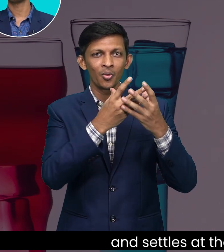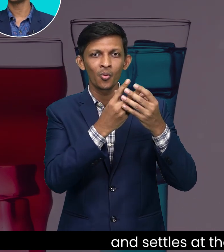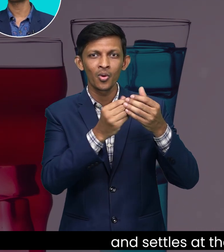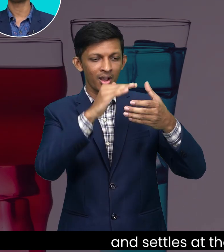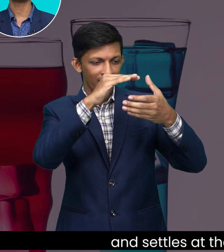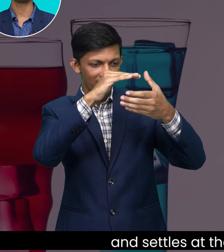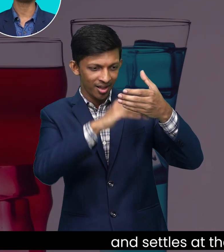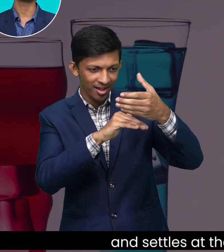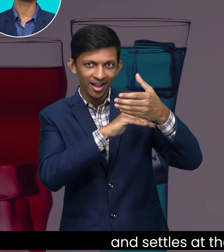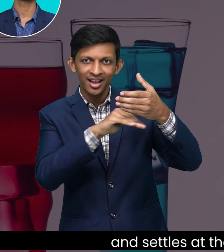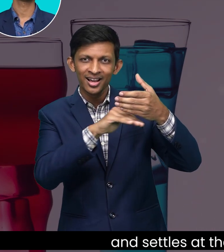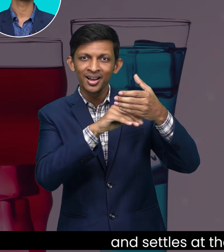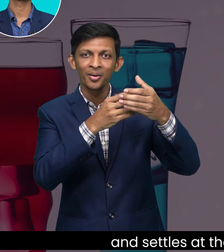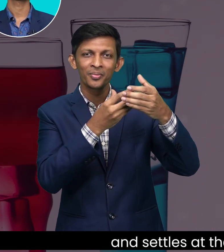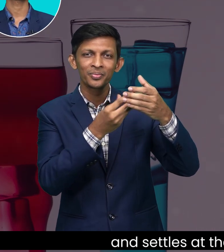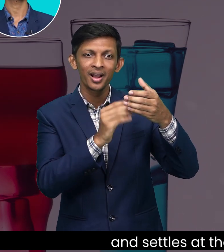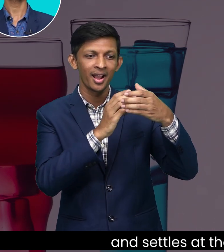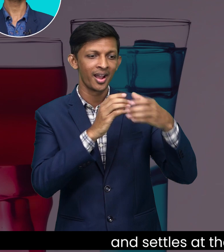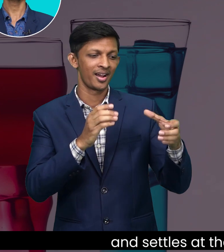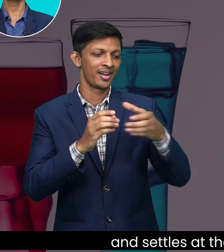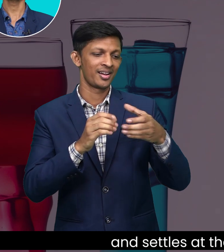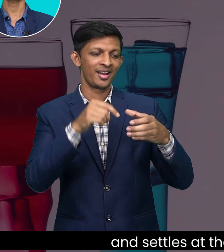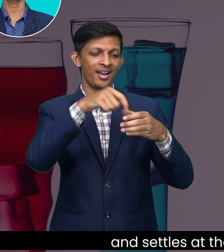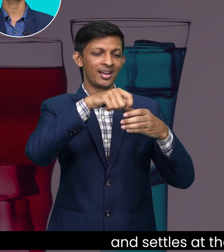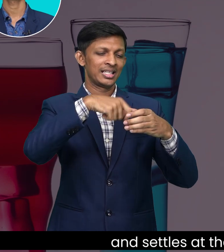settles at the bottom of the beaker.